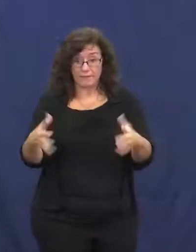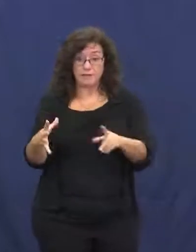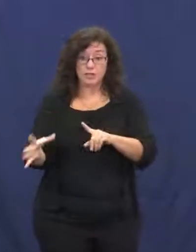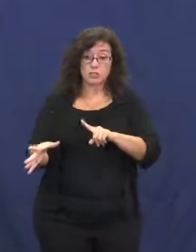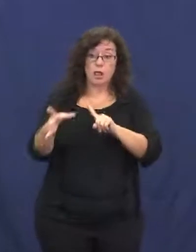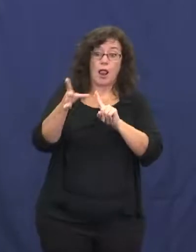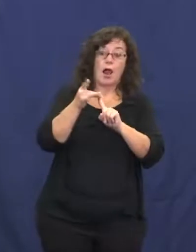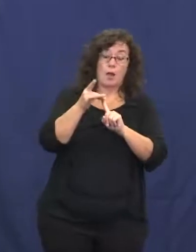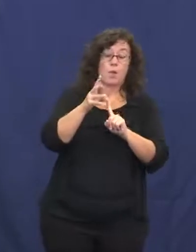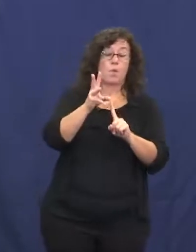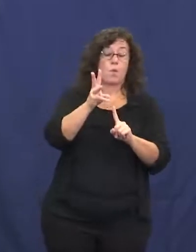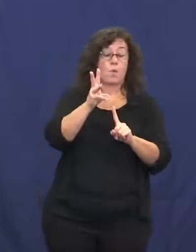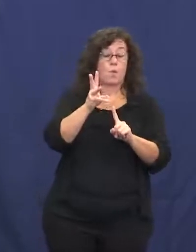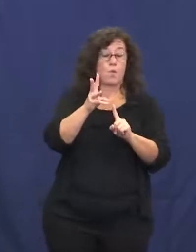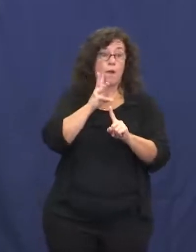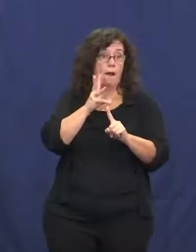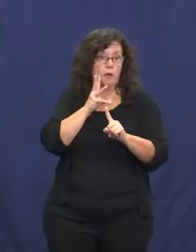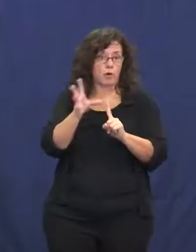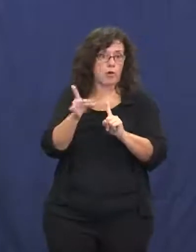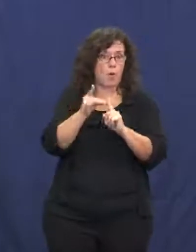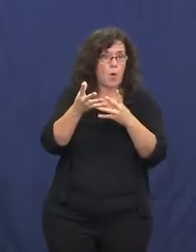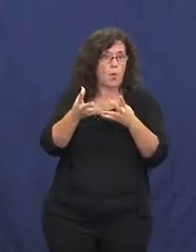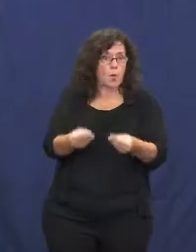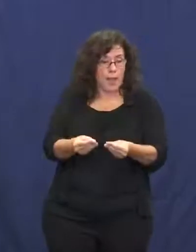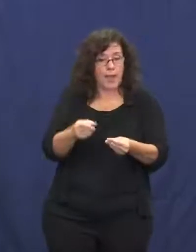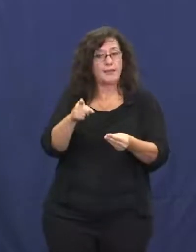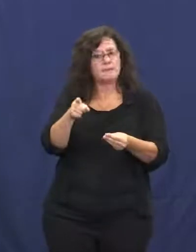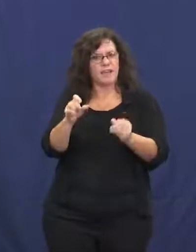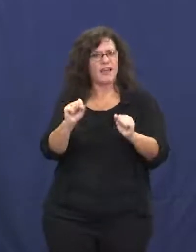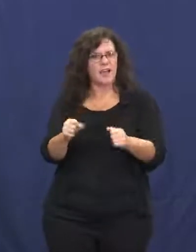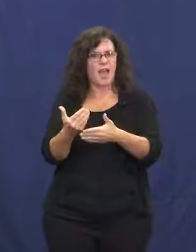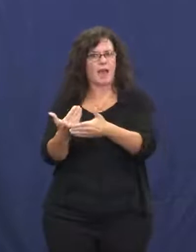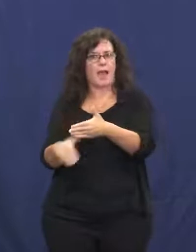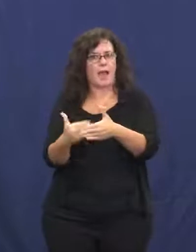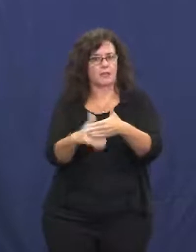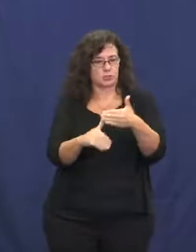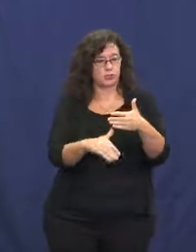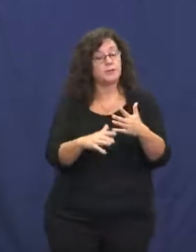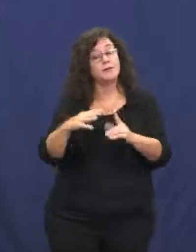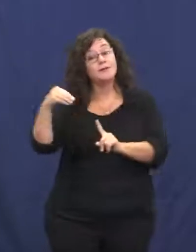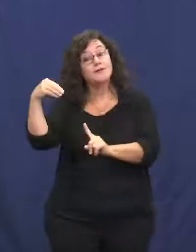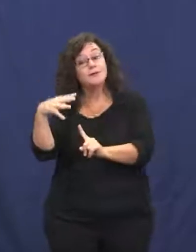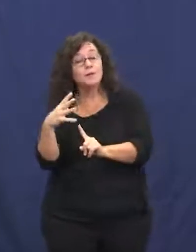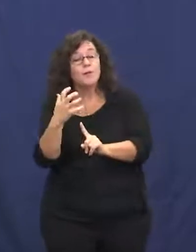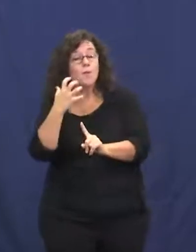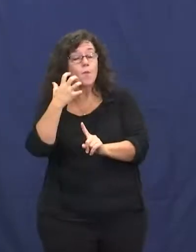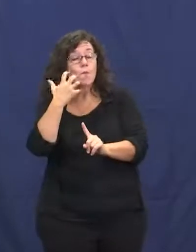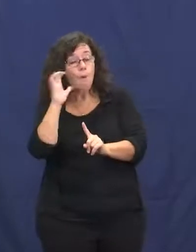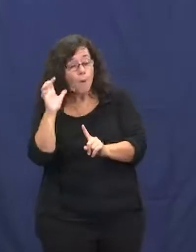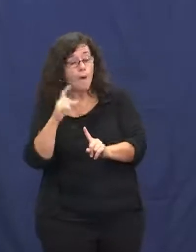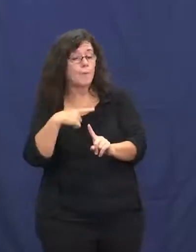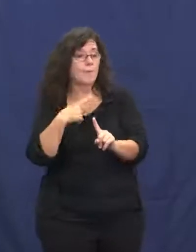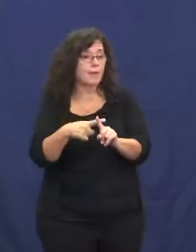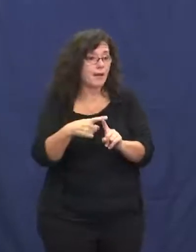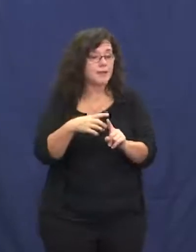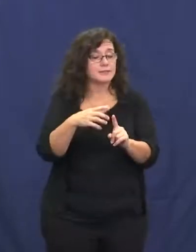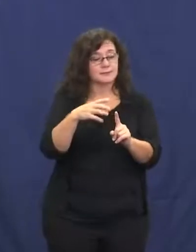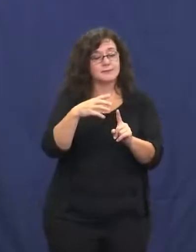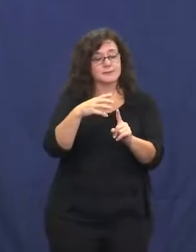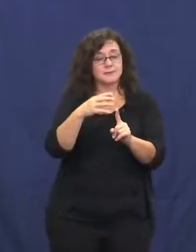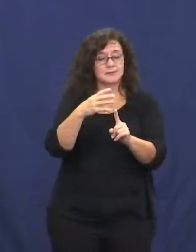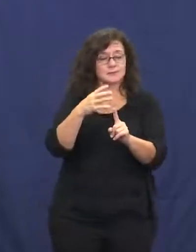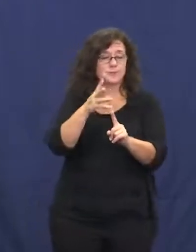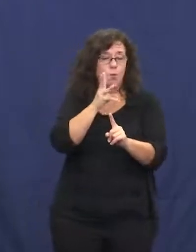to 7 days, under ideal conditions, and Simi Valley is hot as well as other parts of Ventura County, they can